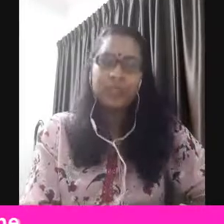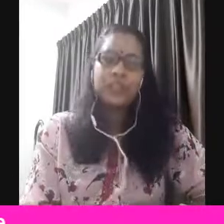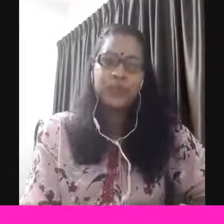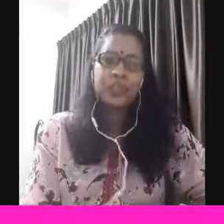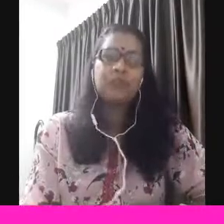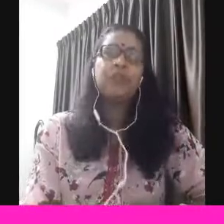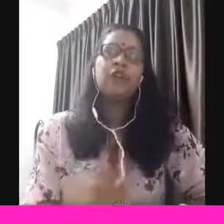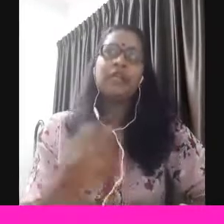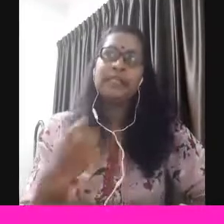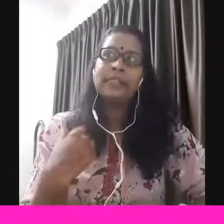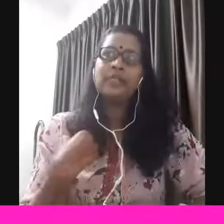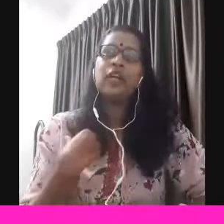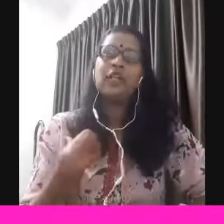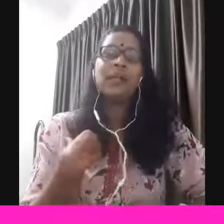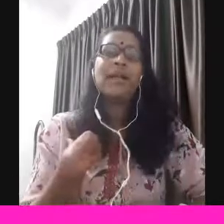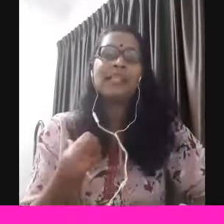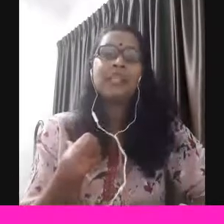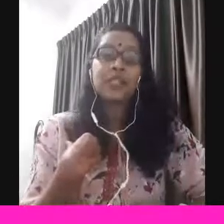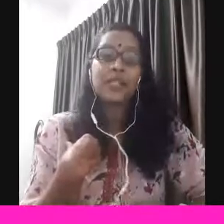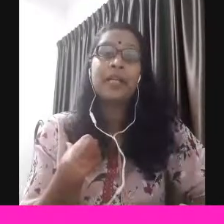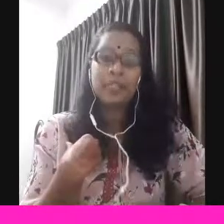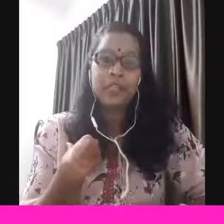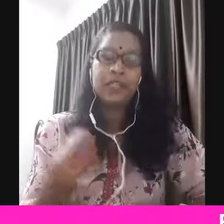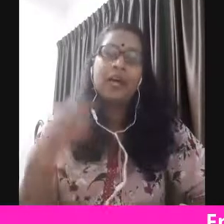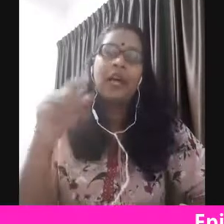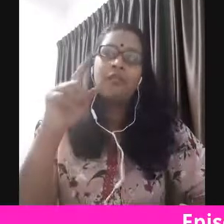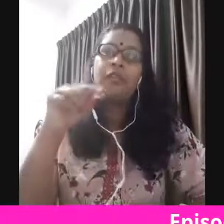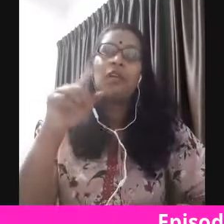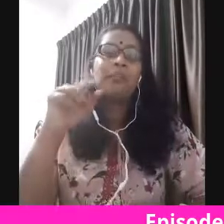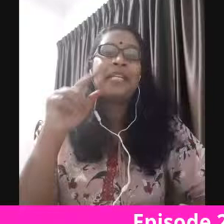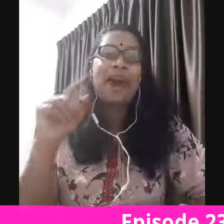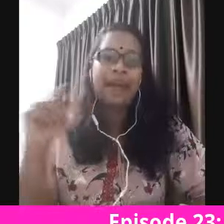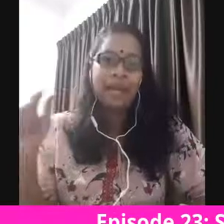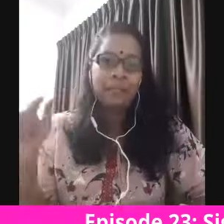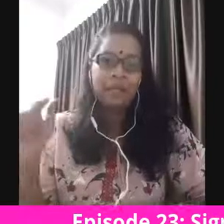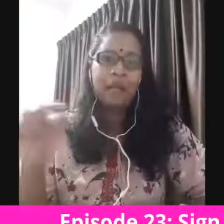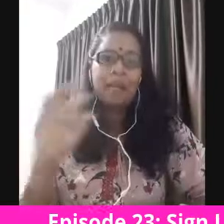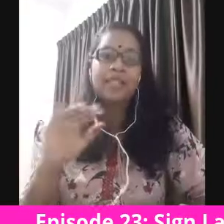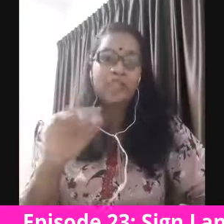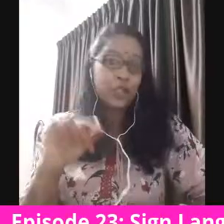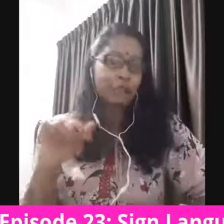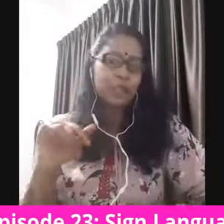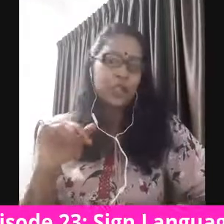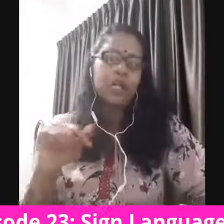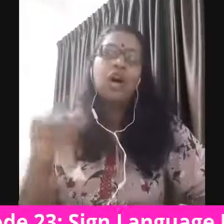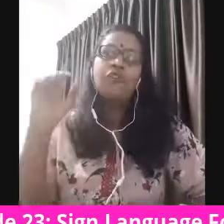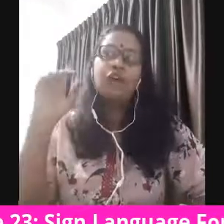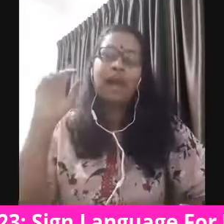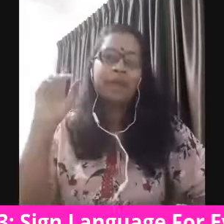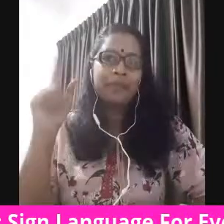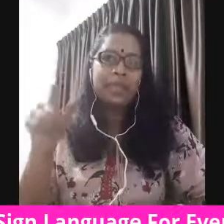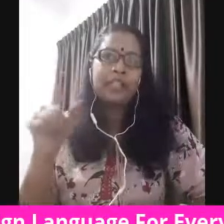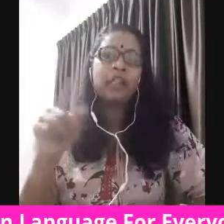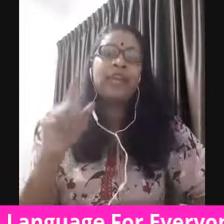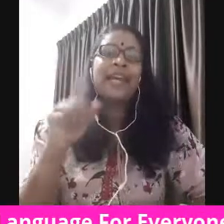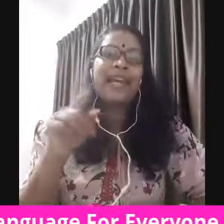according to the country. For us, we got a Okay. Bahasa Isyarat Malaysia. We call BIM, Bahasa Isyarat Malaysia. For Mm-hmm. America, they got